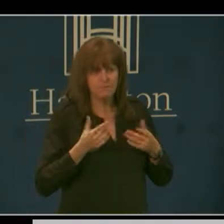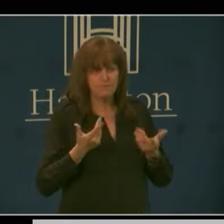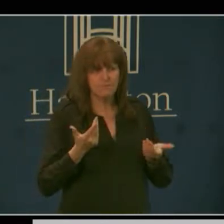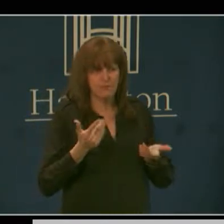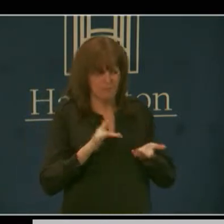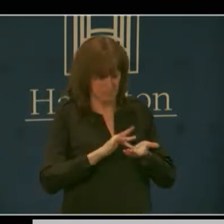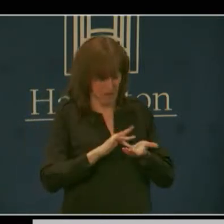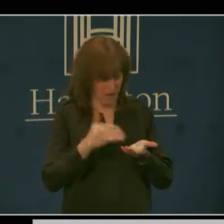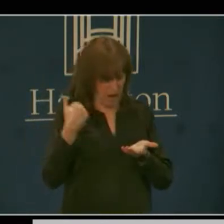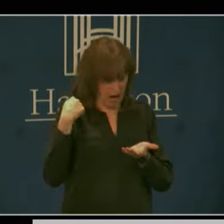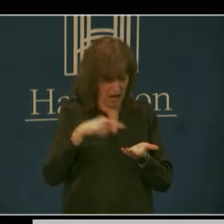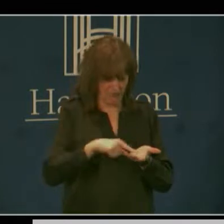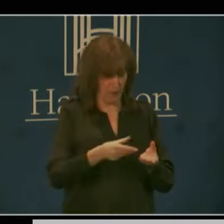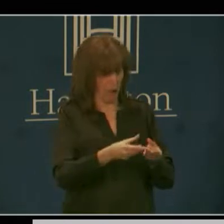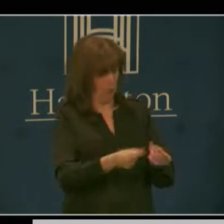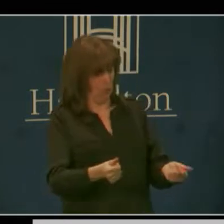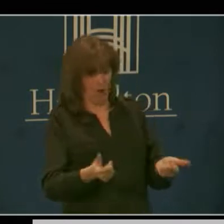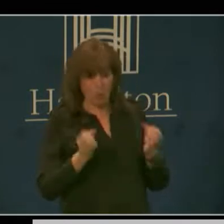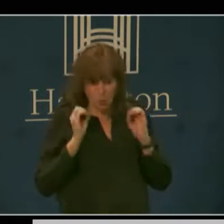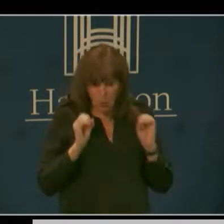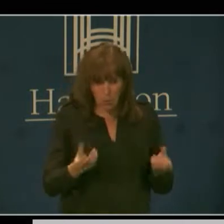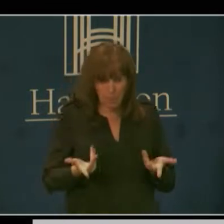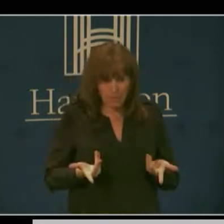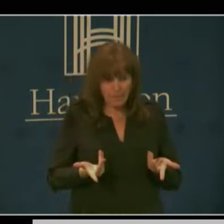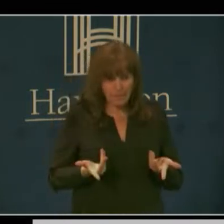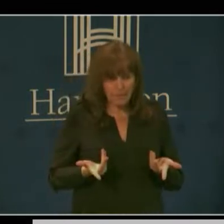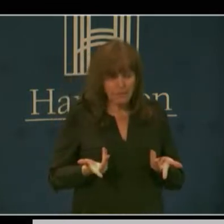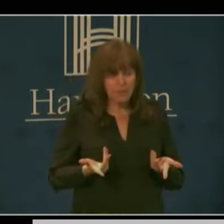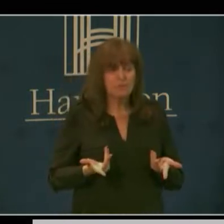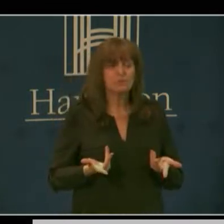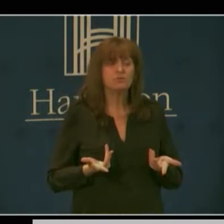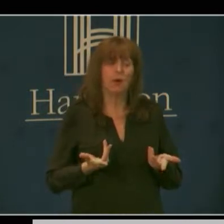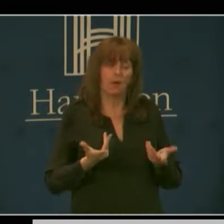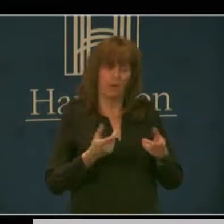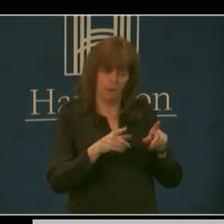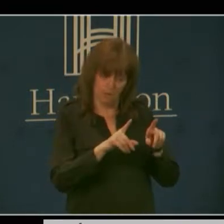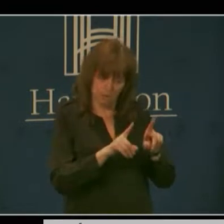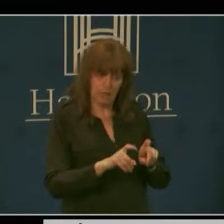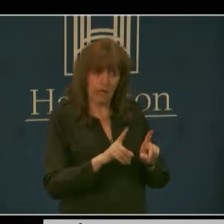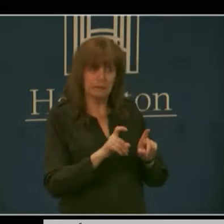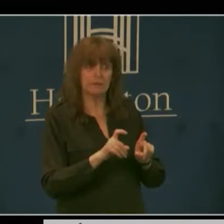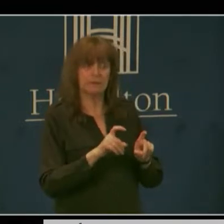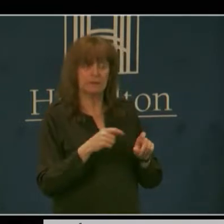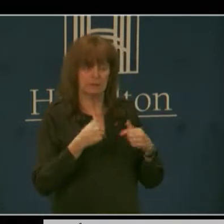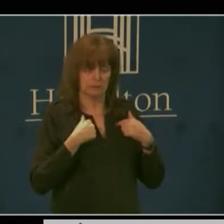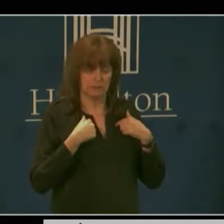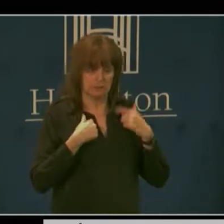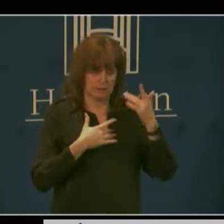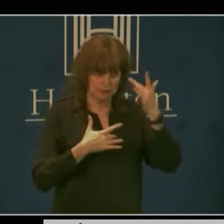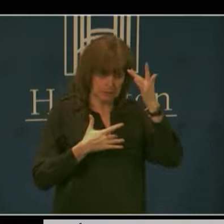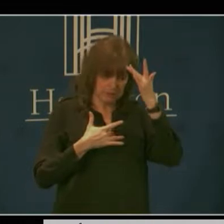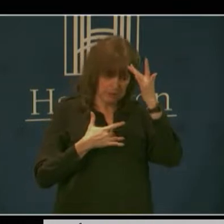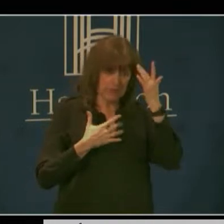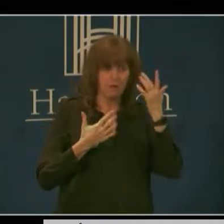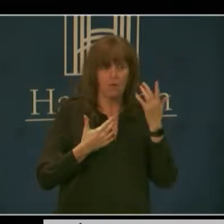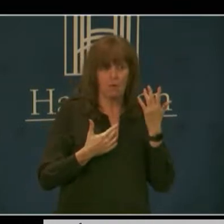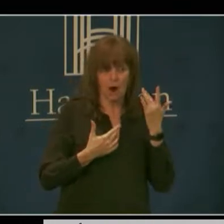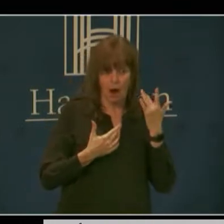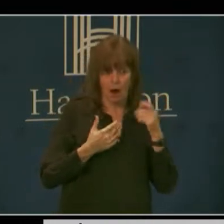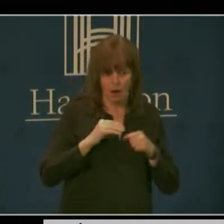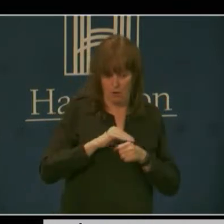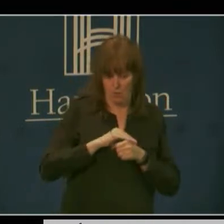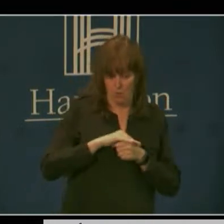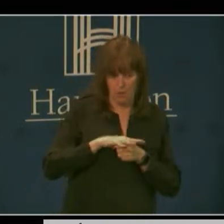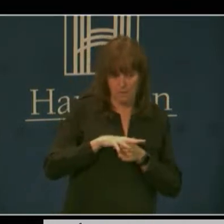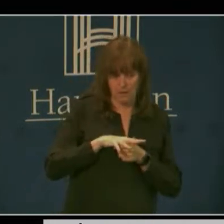advantage they get from being tested is they can answer the question, is my illness due to COVID-19 or not?